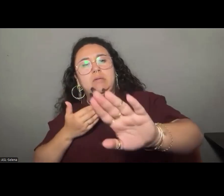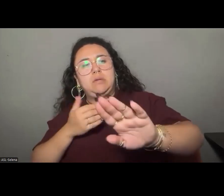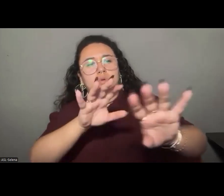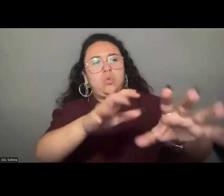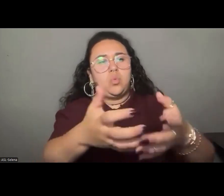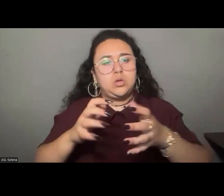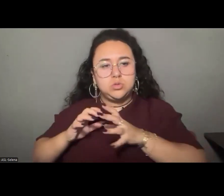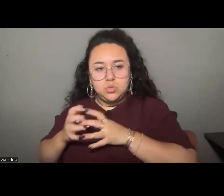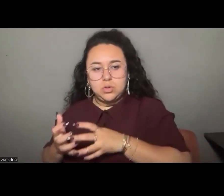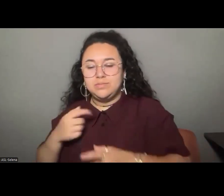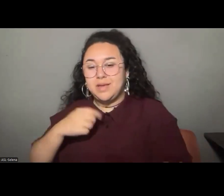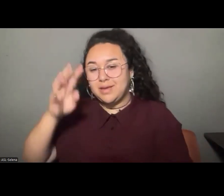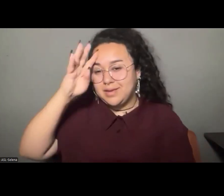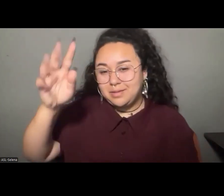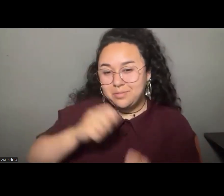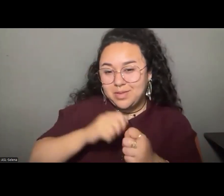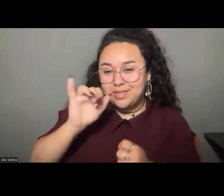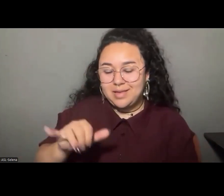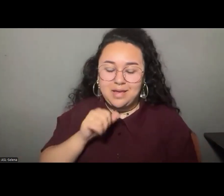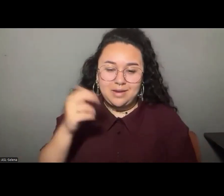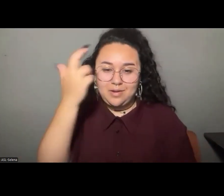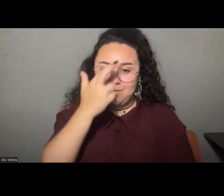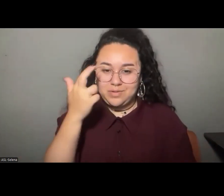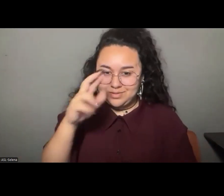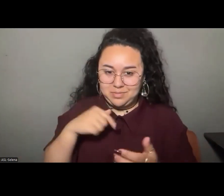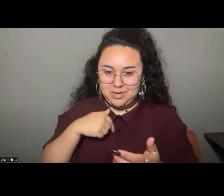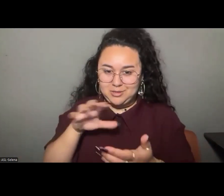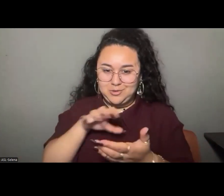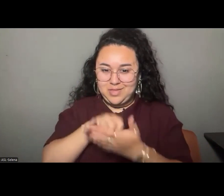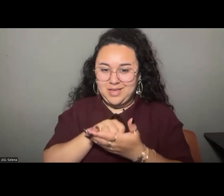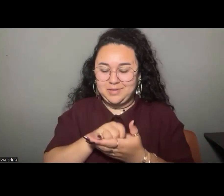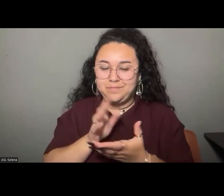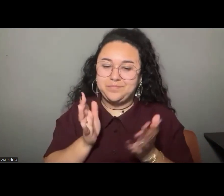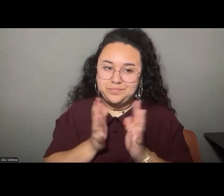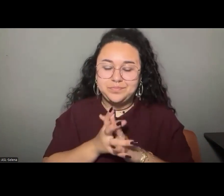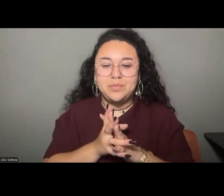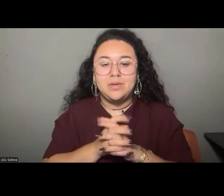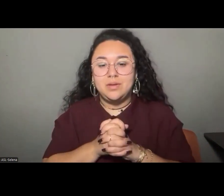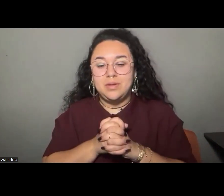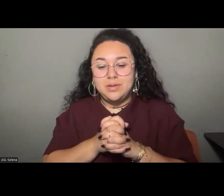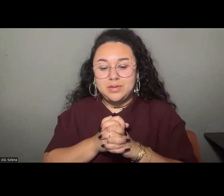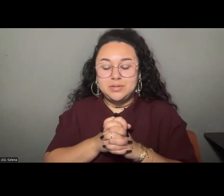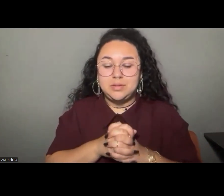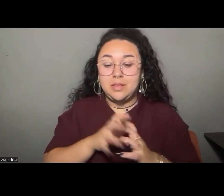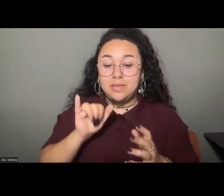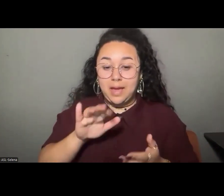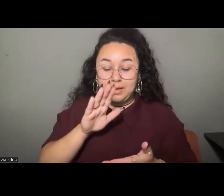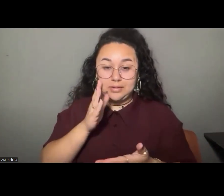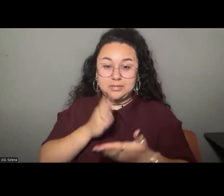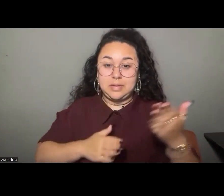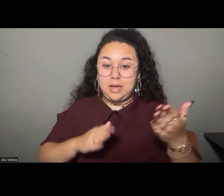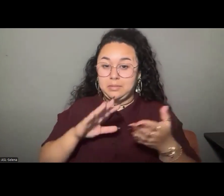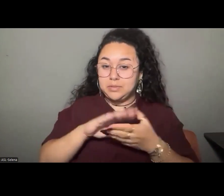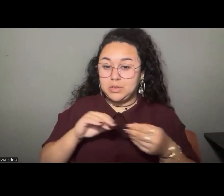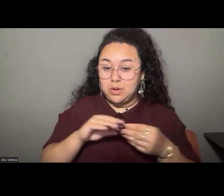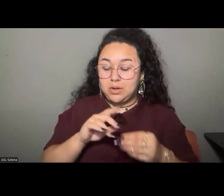I came up with that. I didn't know I was going to do that. Um, so these are some stories, and they're not, I really